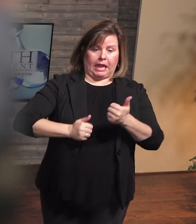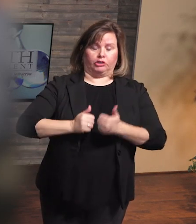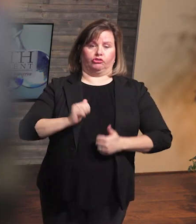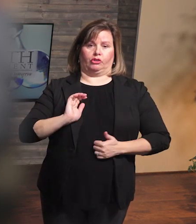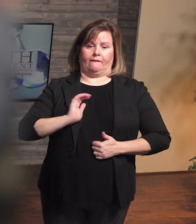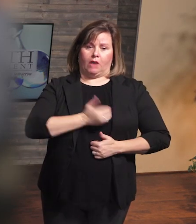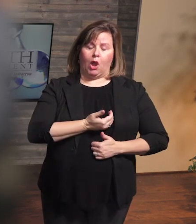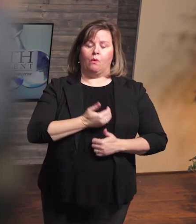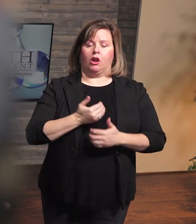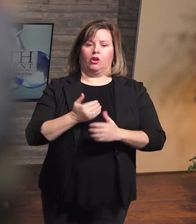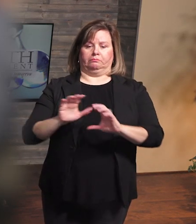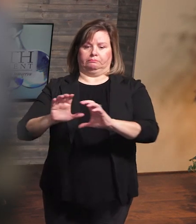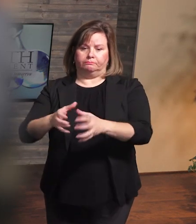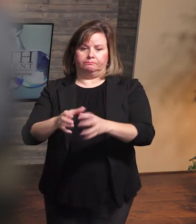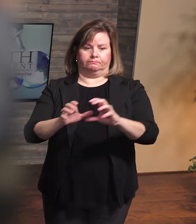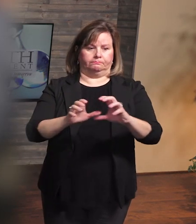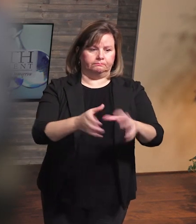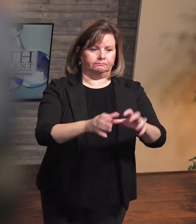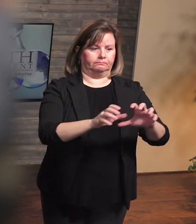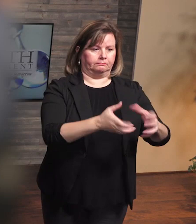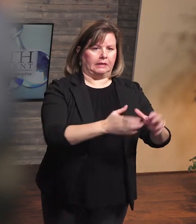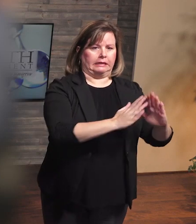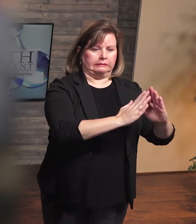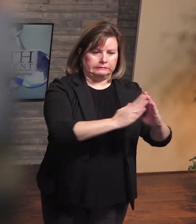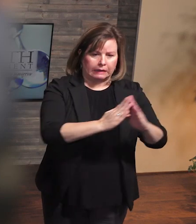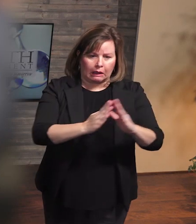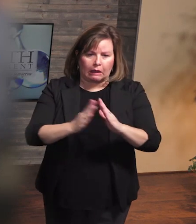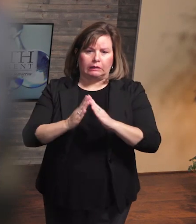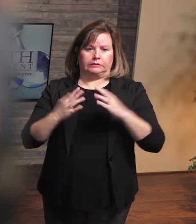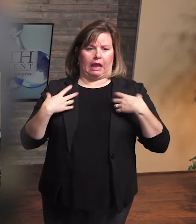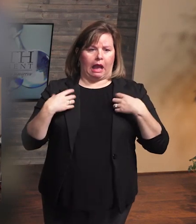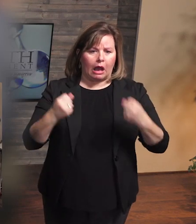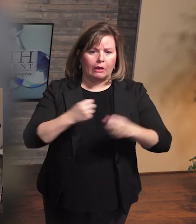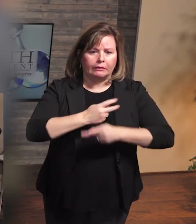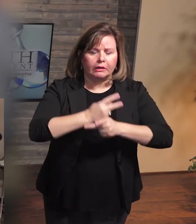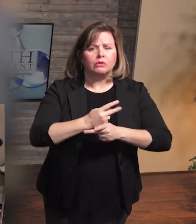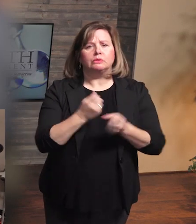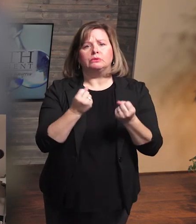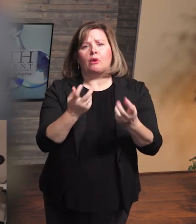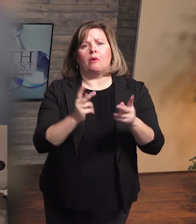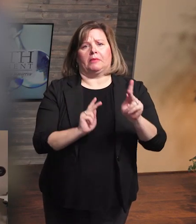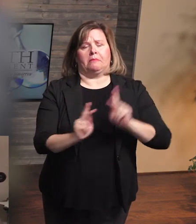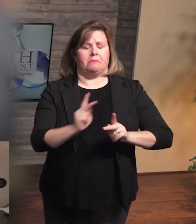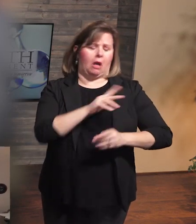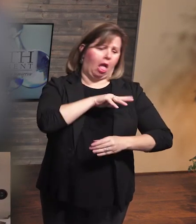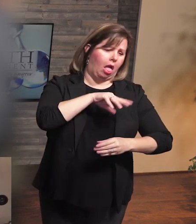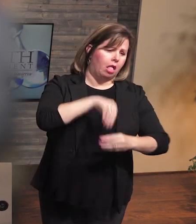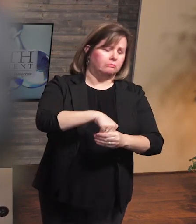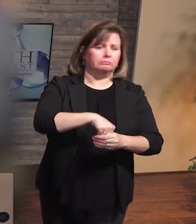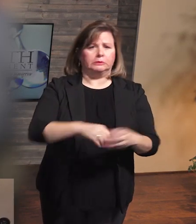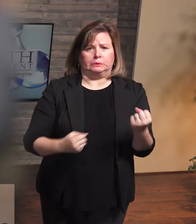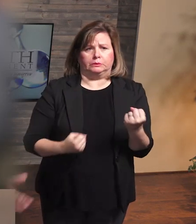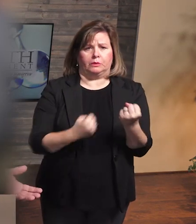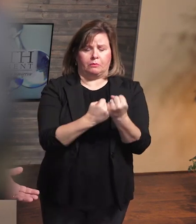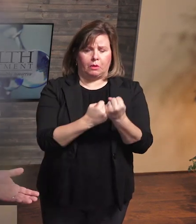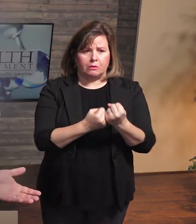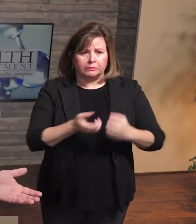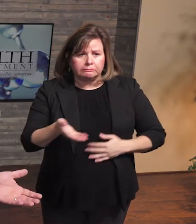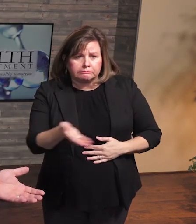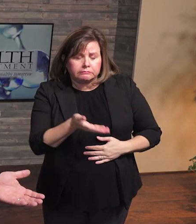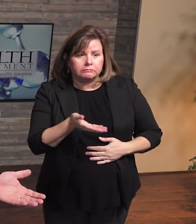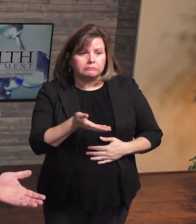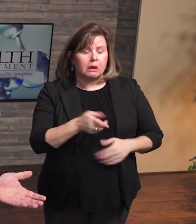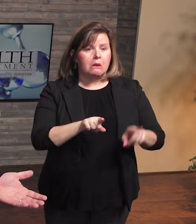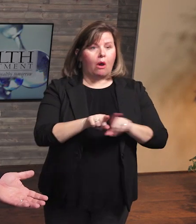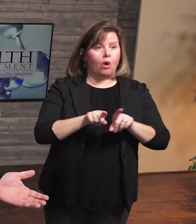first responders, healthcare systems, there are so many people involved in this response. And here at the department, from Erica,